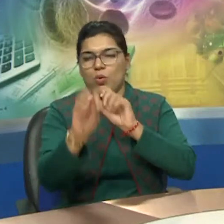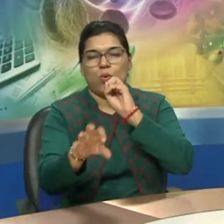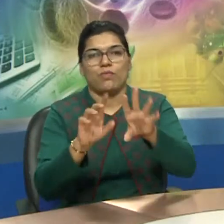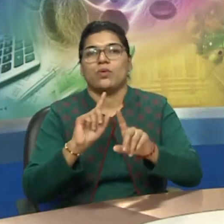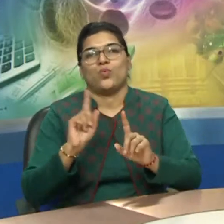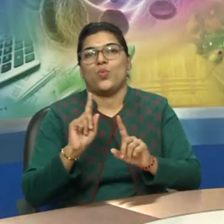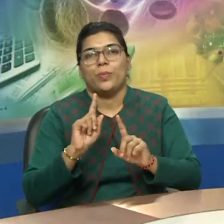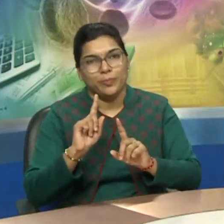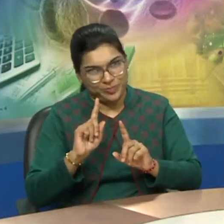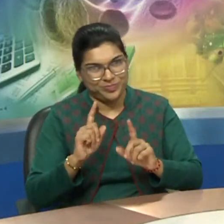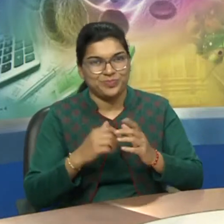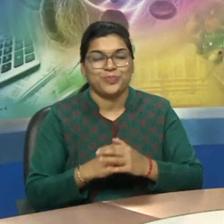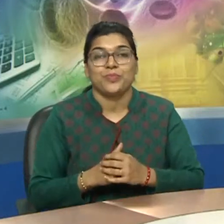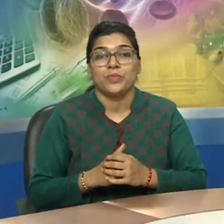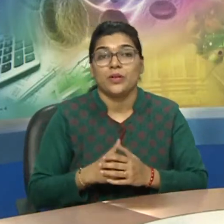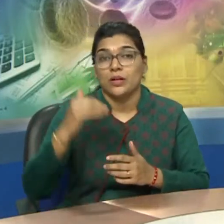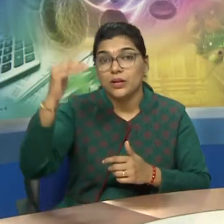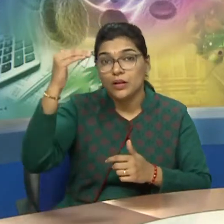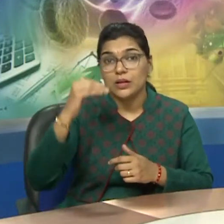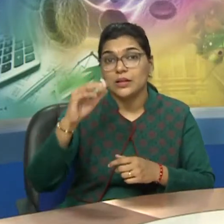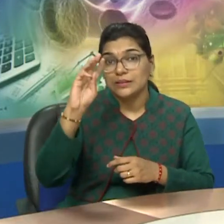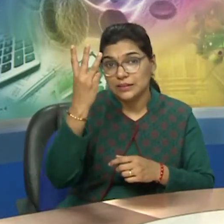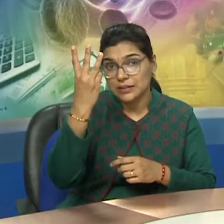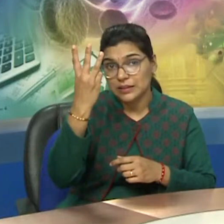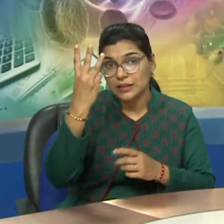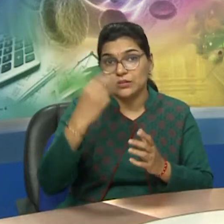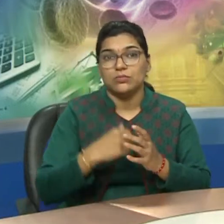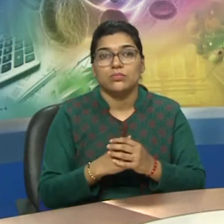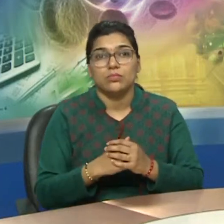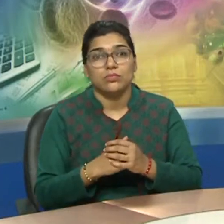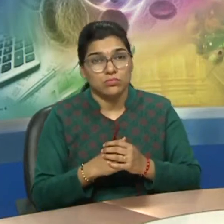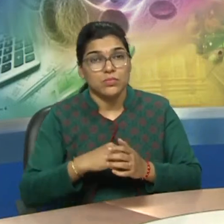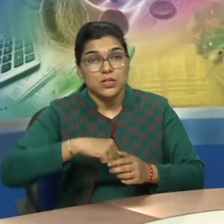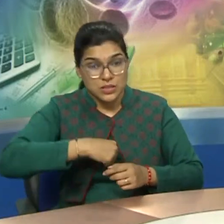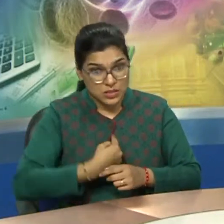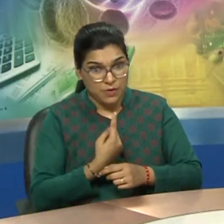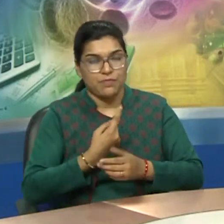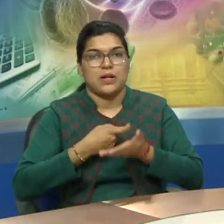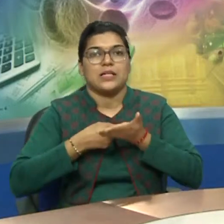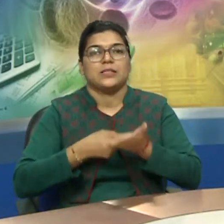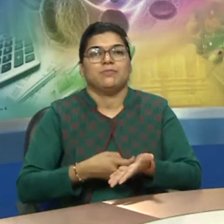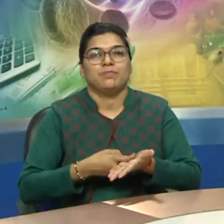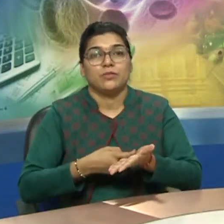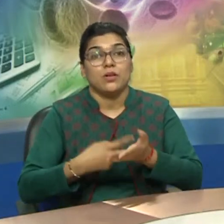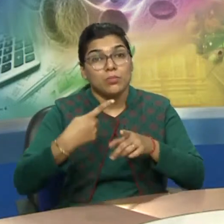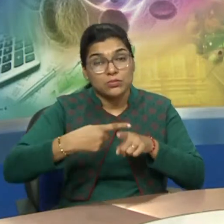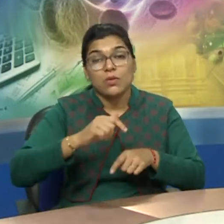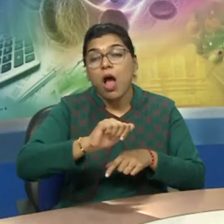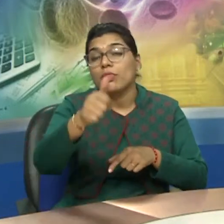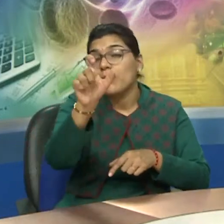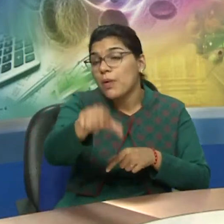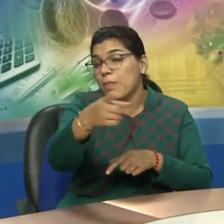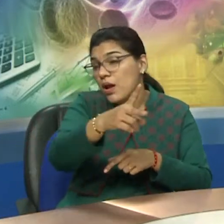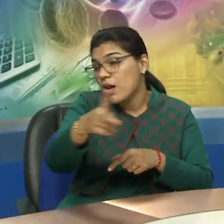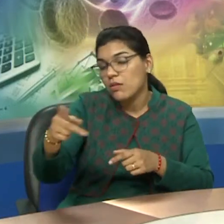So we should not tell a lie when we are doing some work officially or in a school. The third